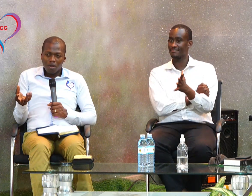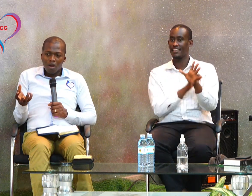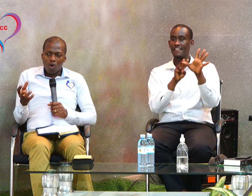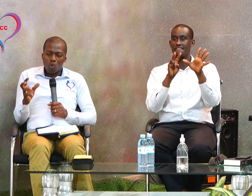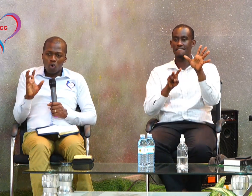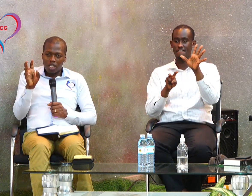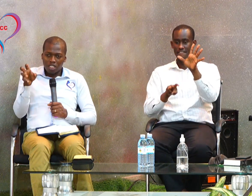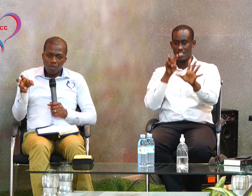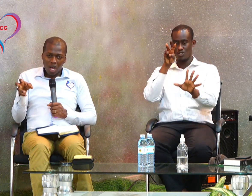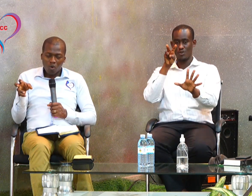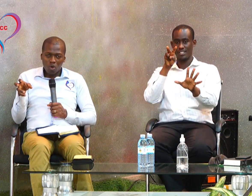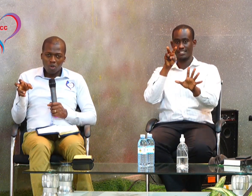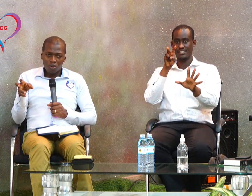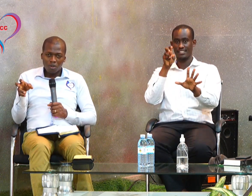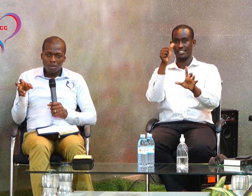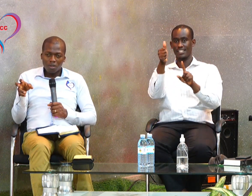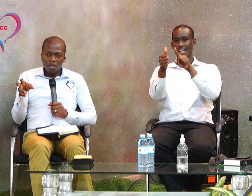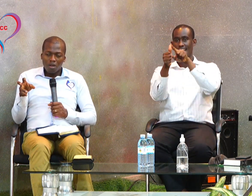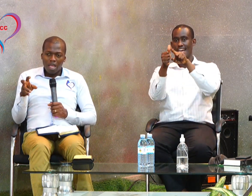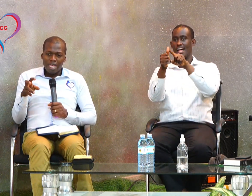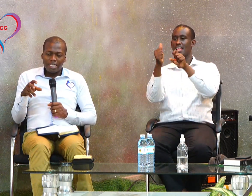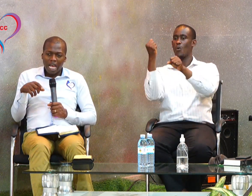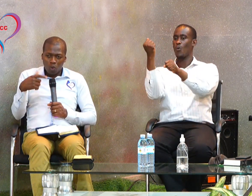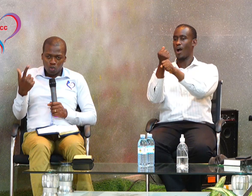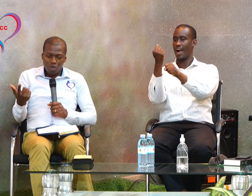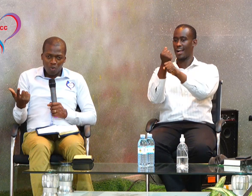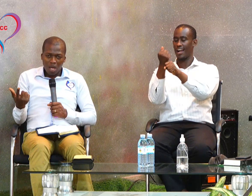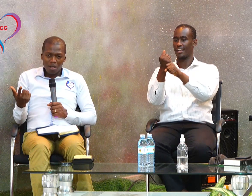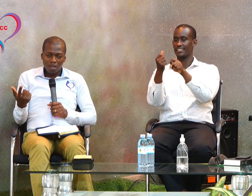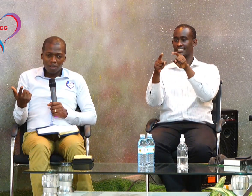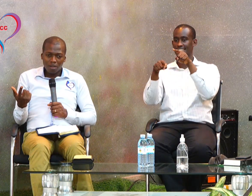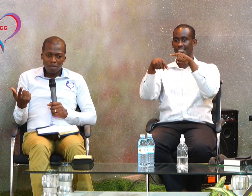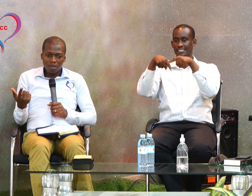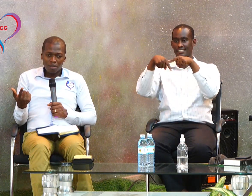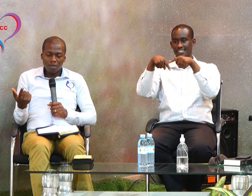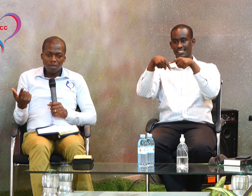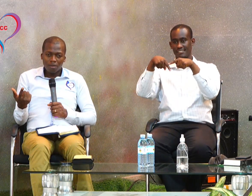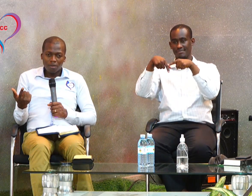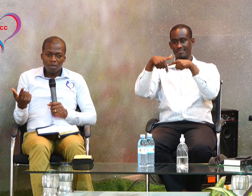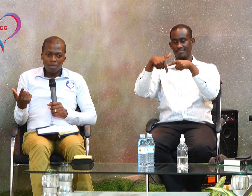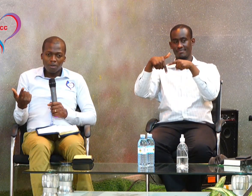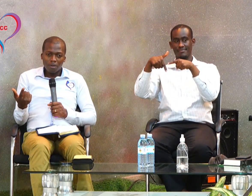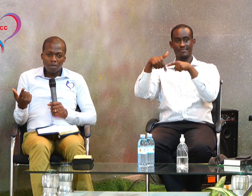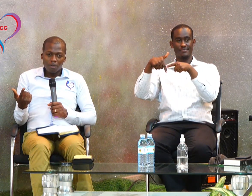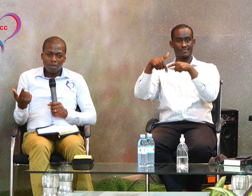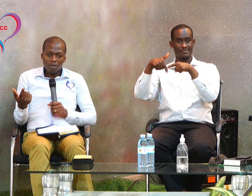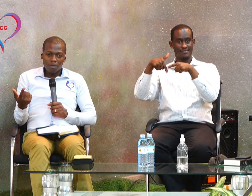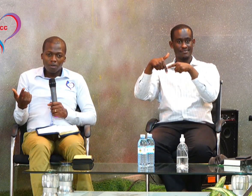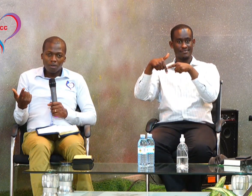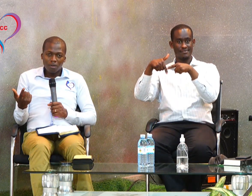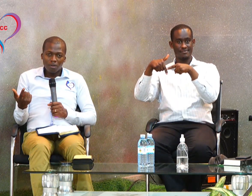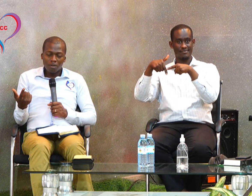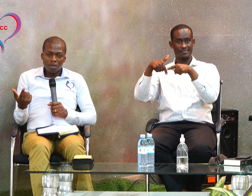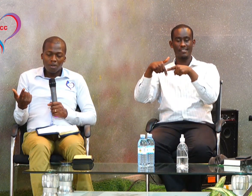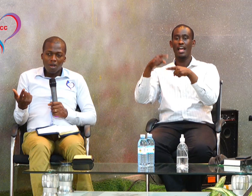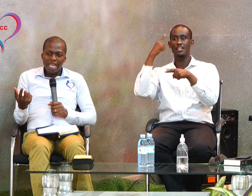Vision. Okwolesebwako. Assignment. Ekyakutumibwa. Which other word? Assignment,